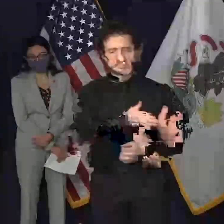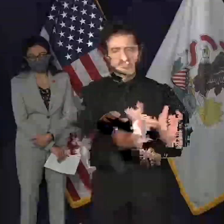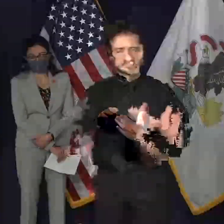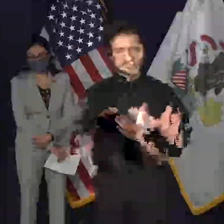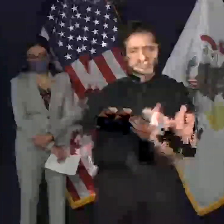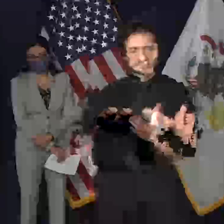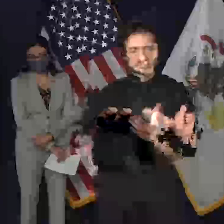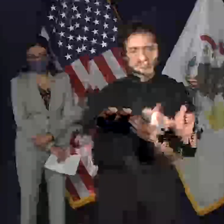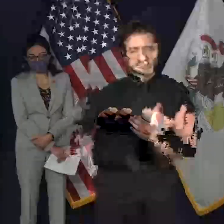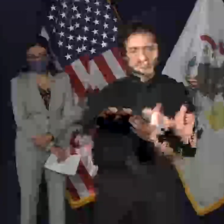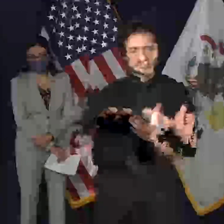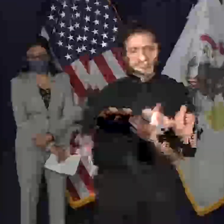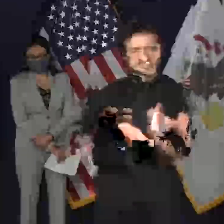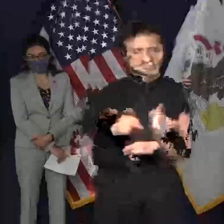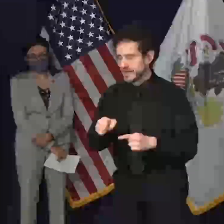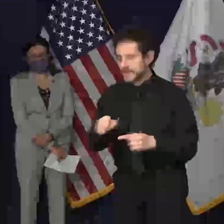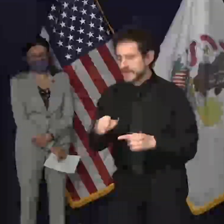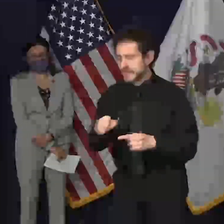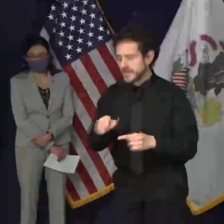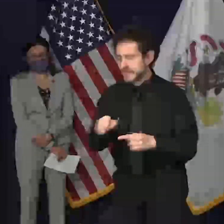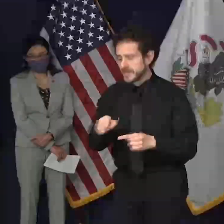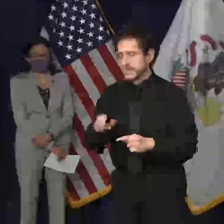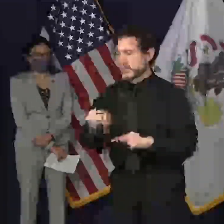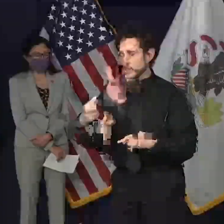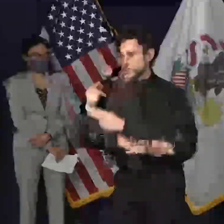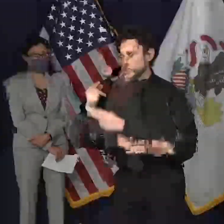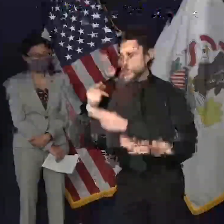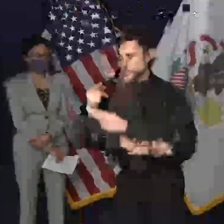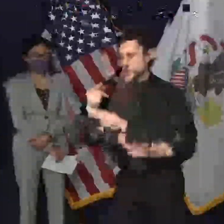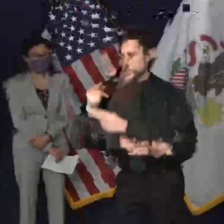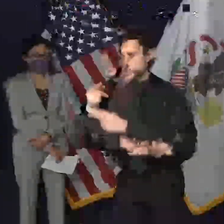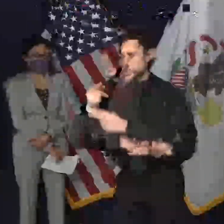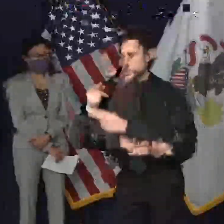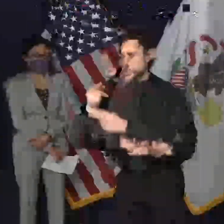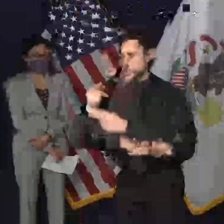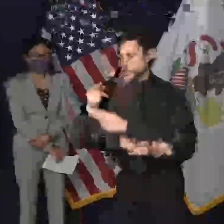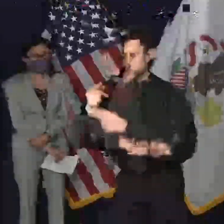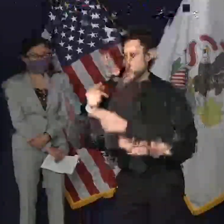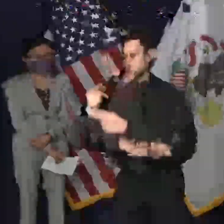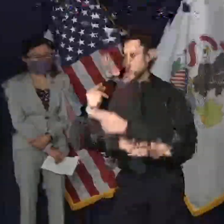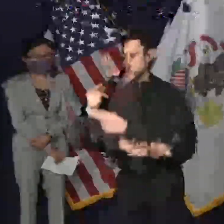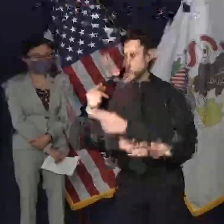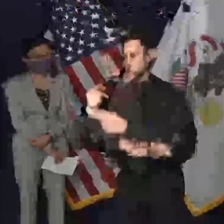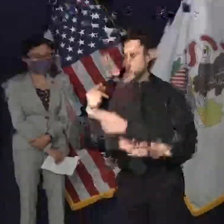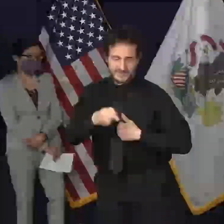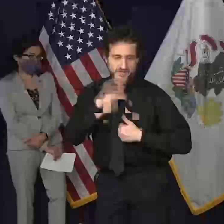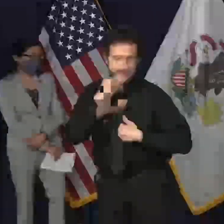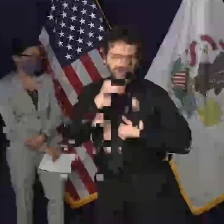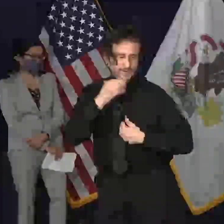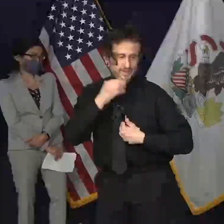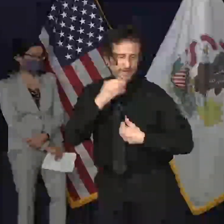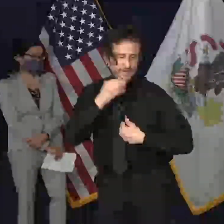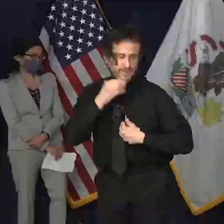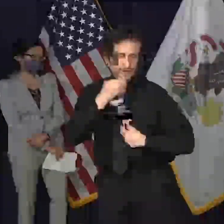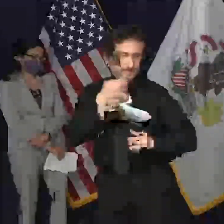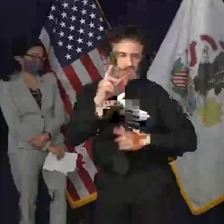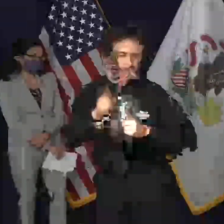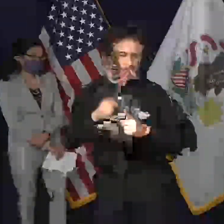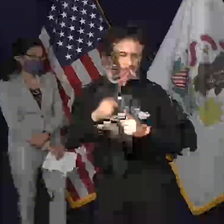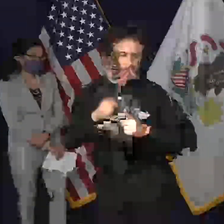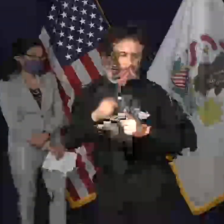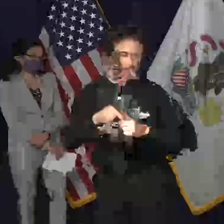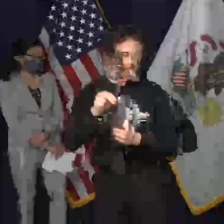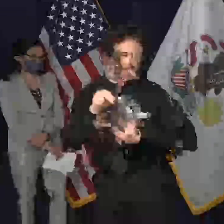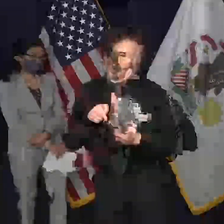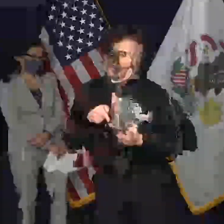when can families visit their loved ones living in those homes? Yeah, it doesn't address that. I mean, obviously, when we get to